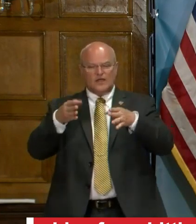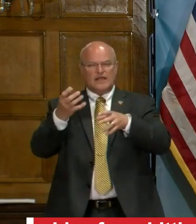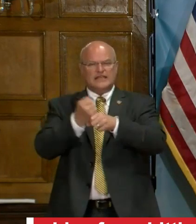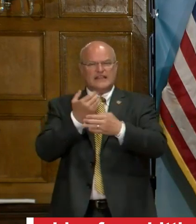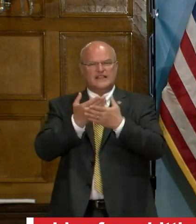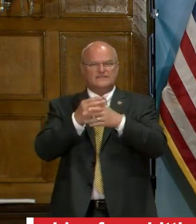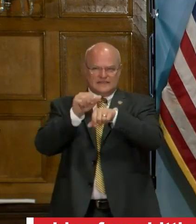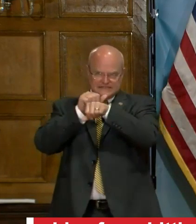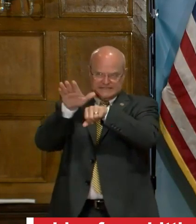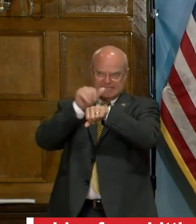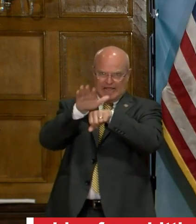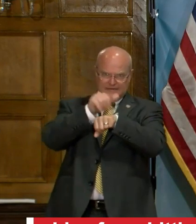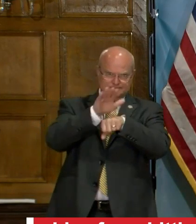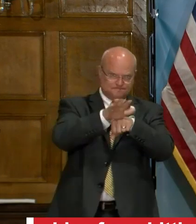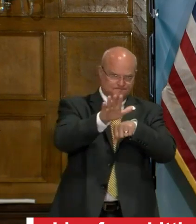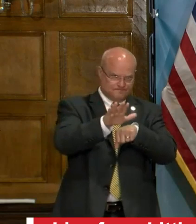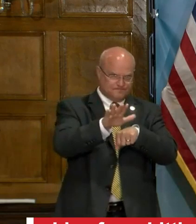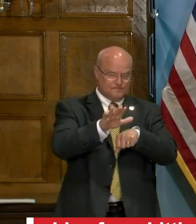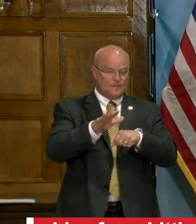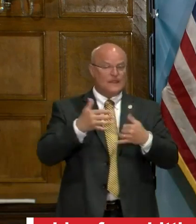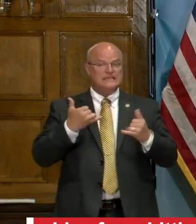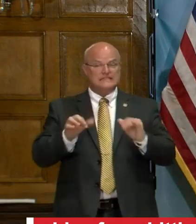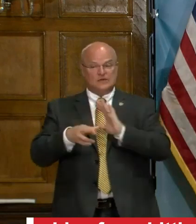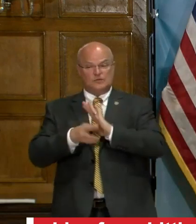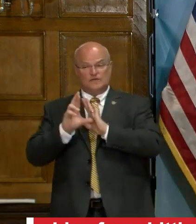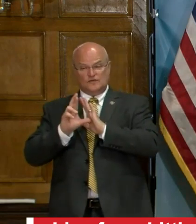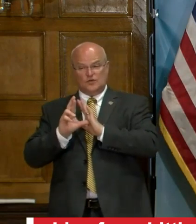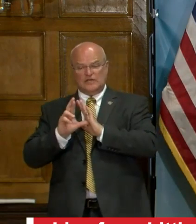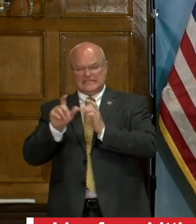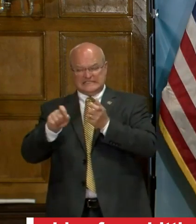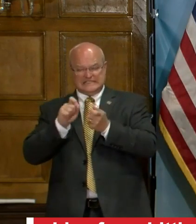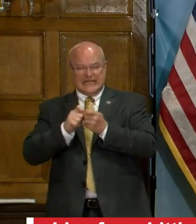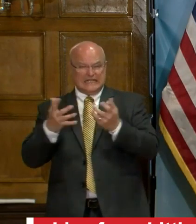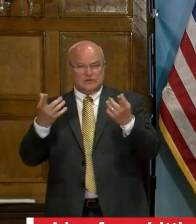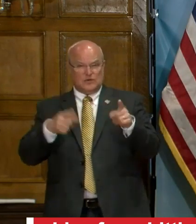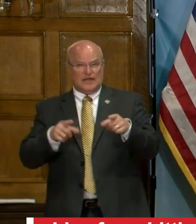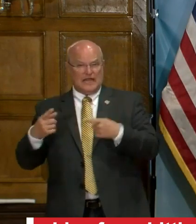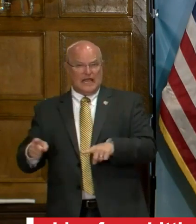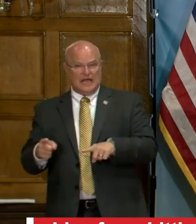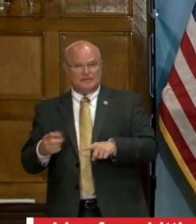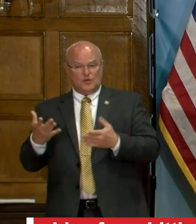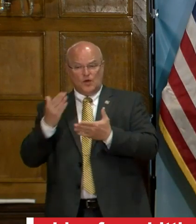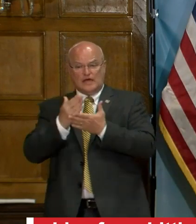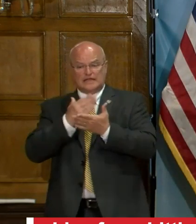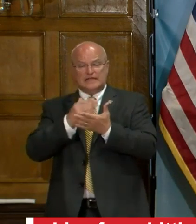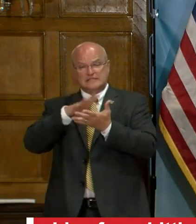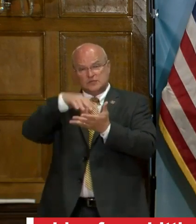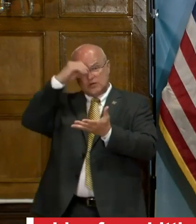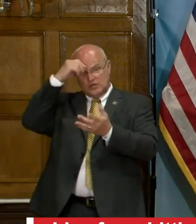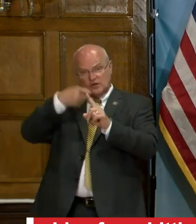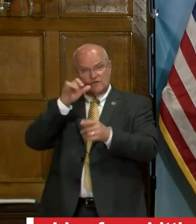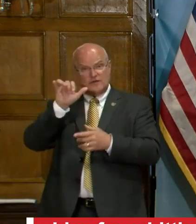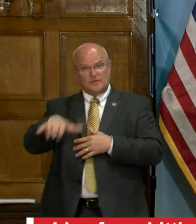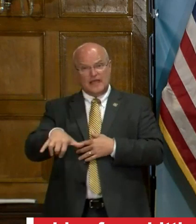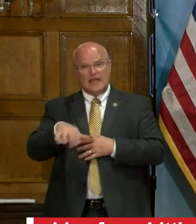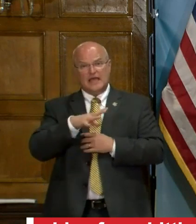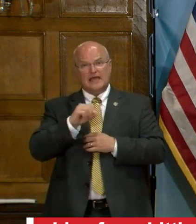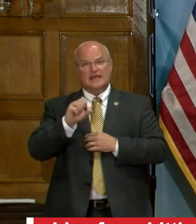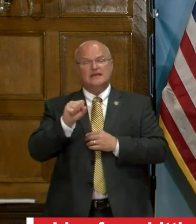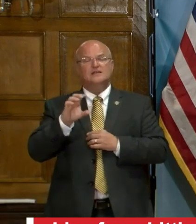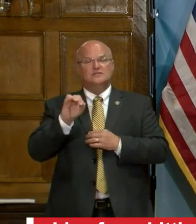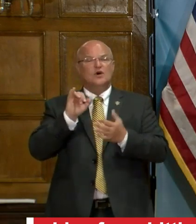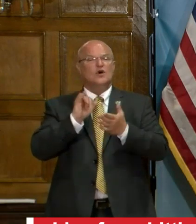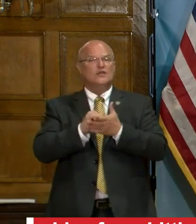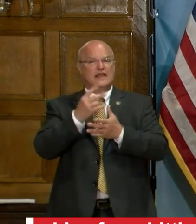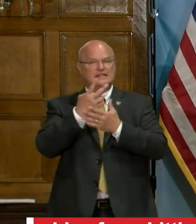those funds out. They're still reviewing it as to exactly what happened and what lessons that we can learn from that. And